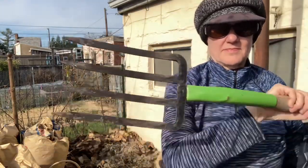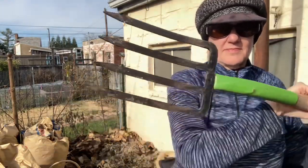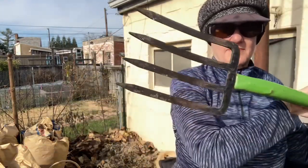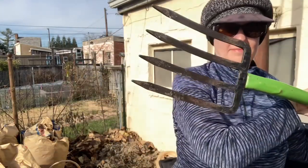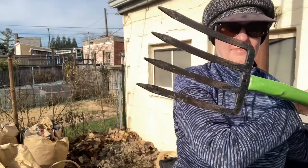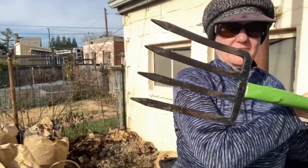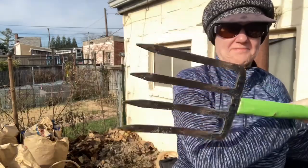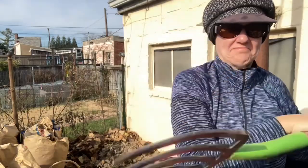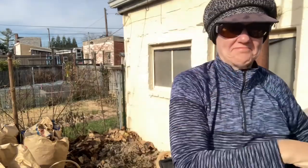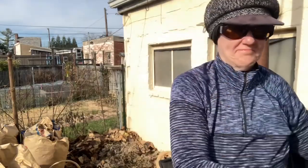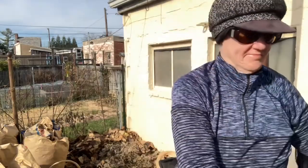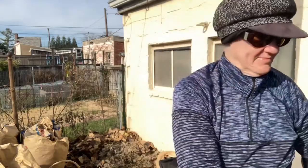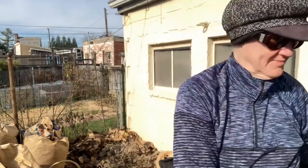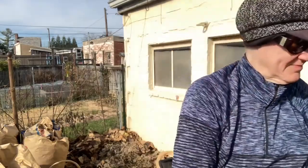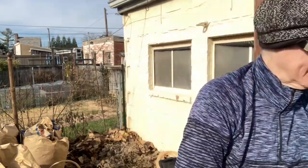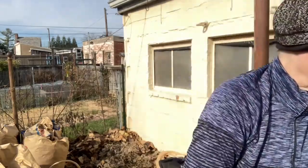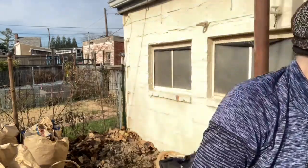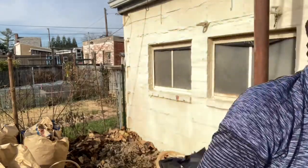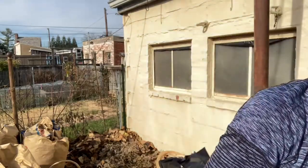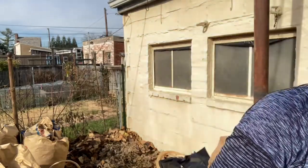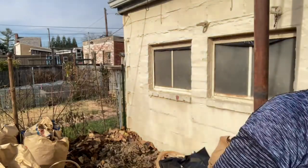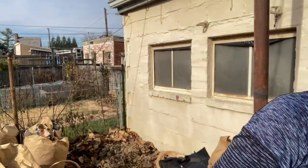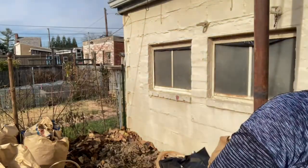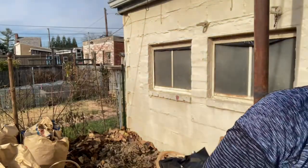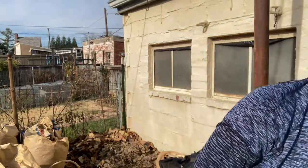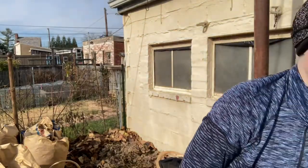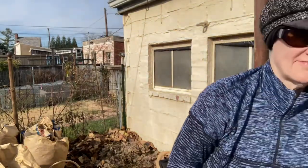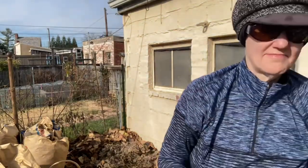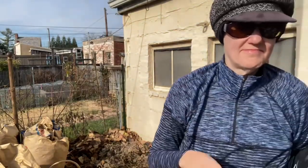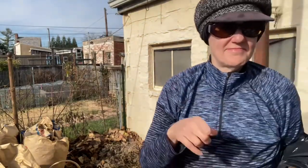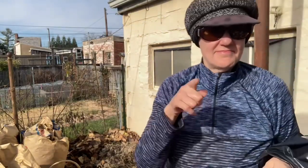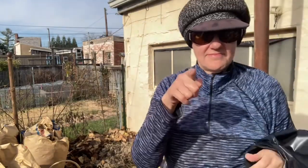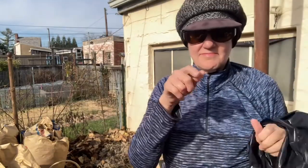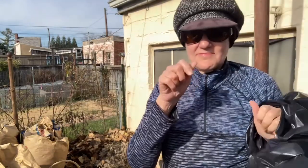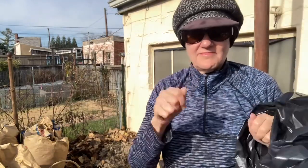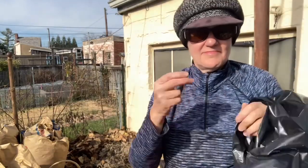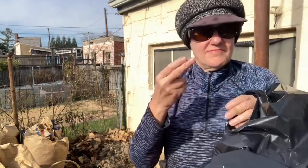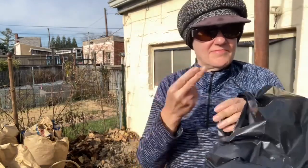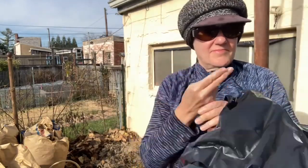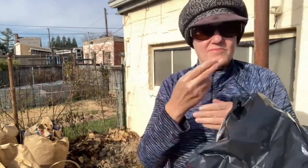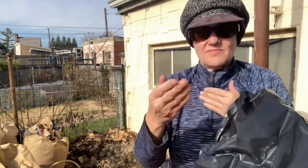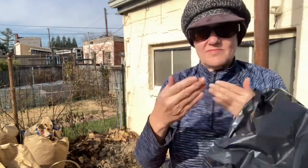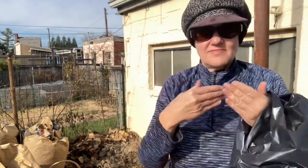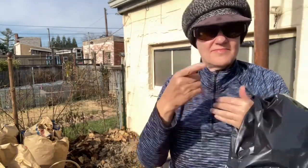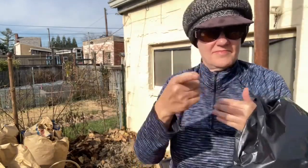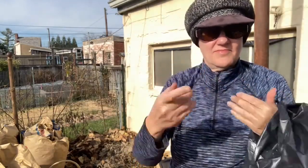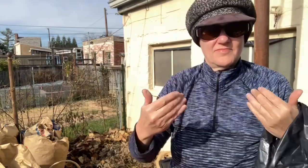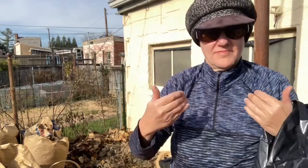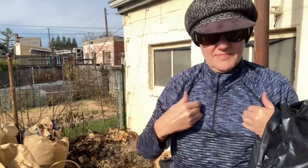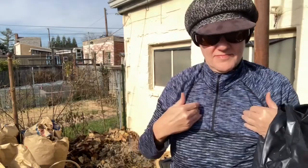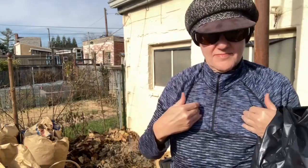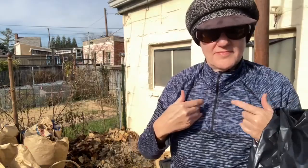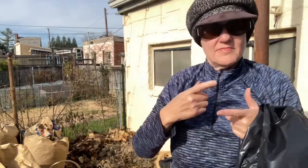And for that, I'm going to use this spade, this garden fork. But you can use whatever you have.